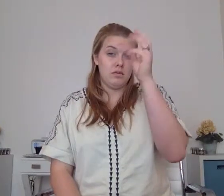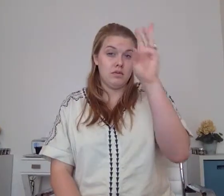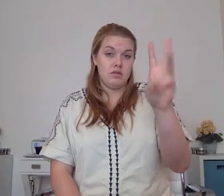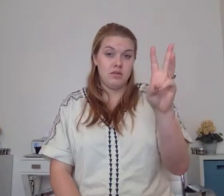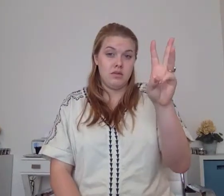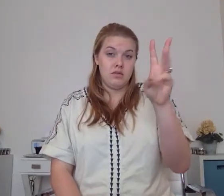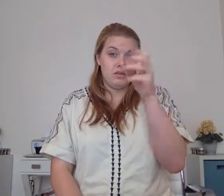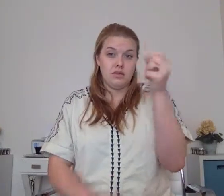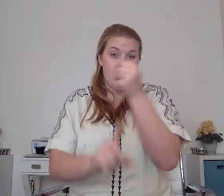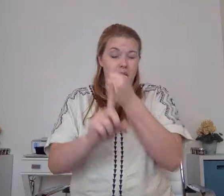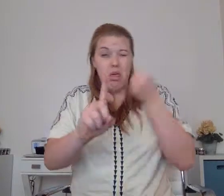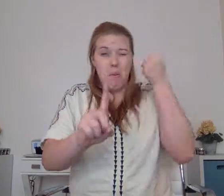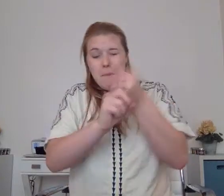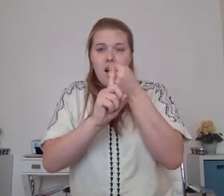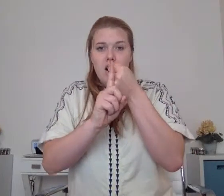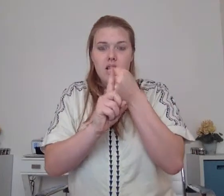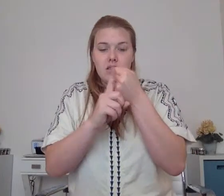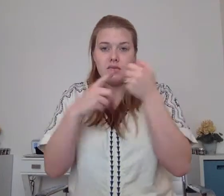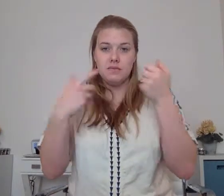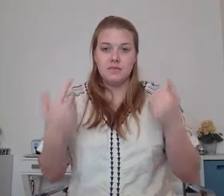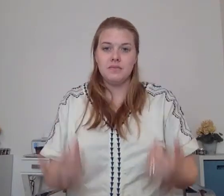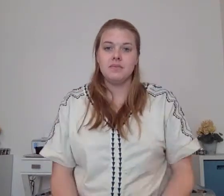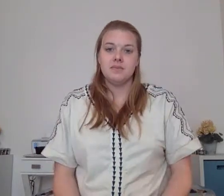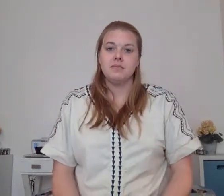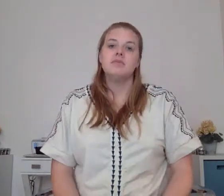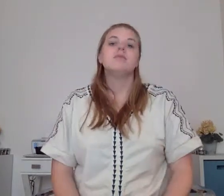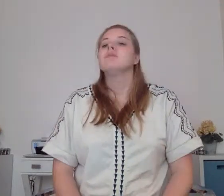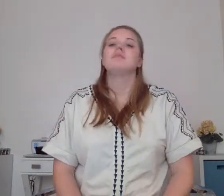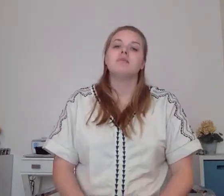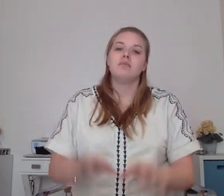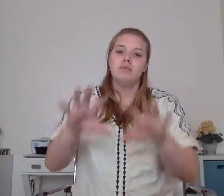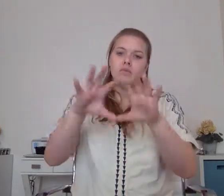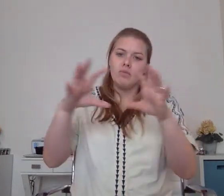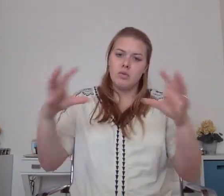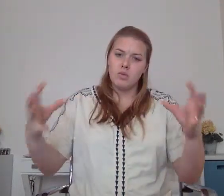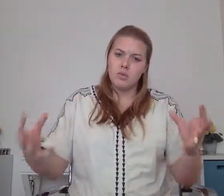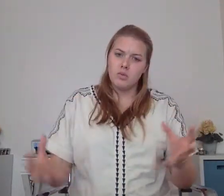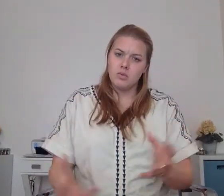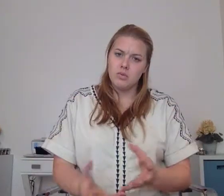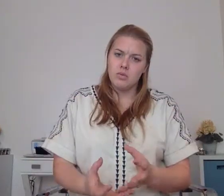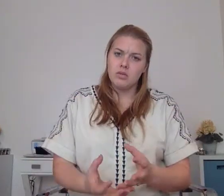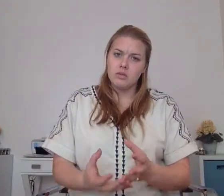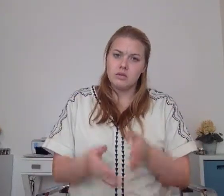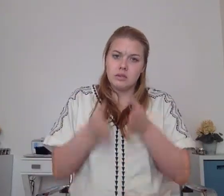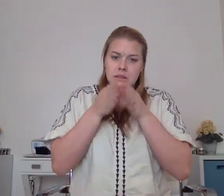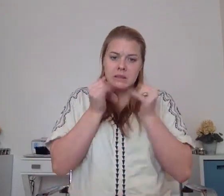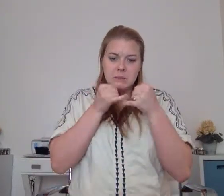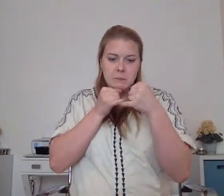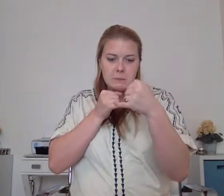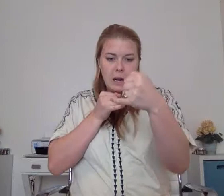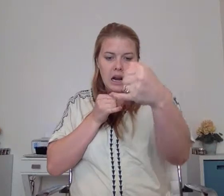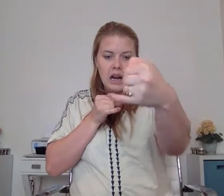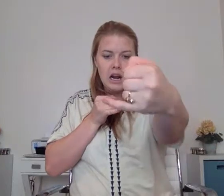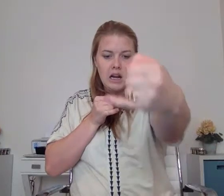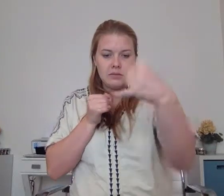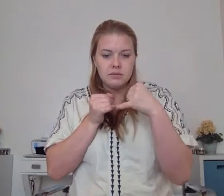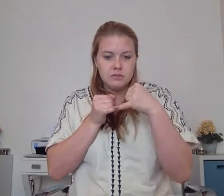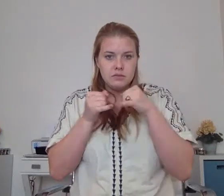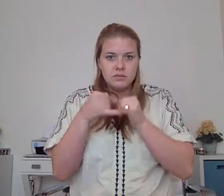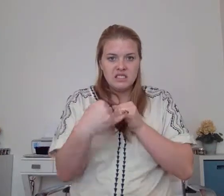to pieces. Our world no longer follows this dualistic pattern in the scholar's mind, if it